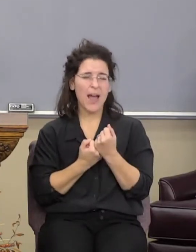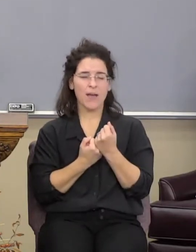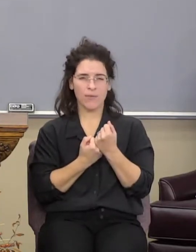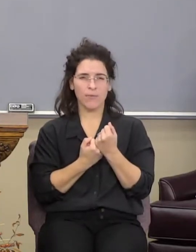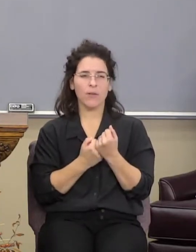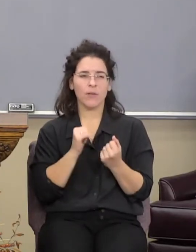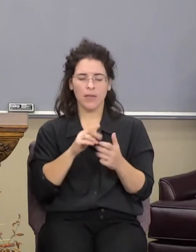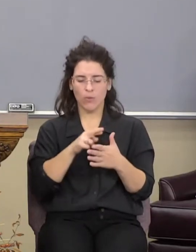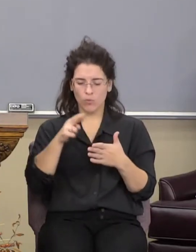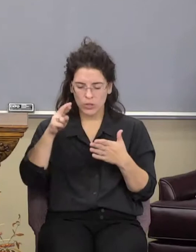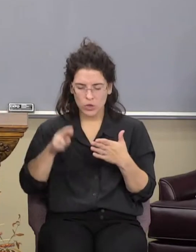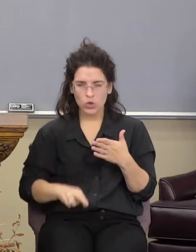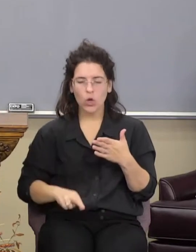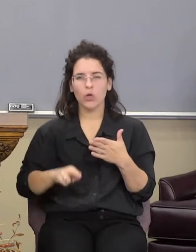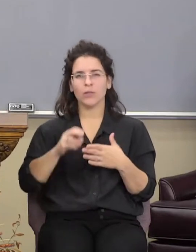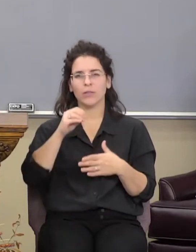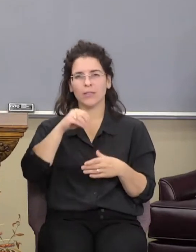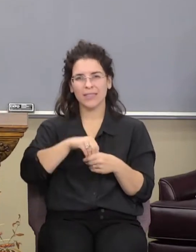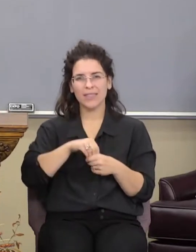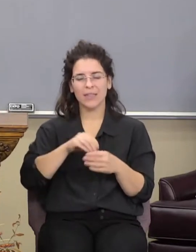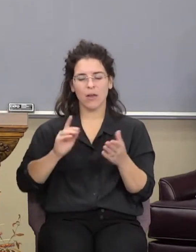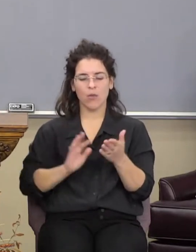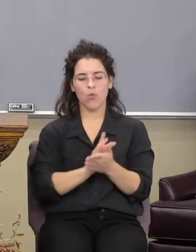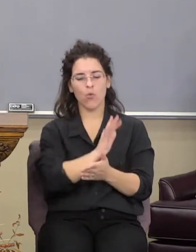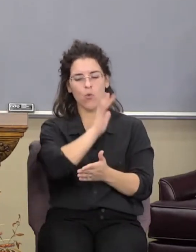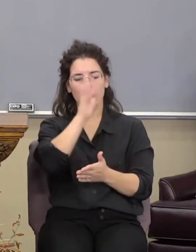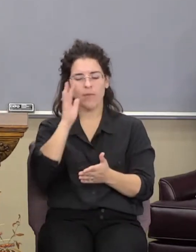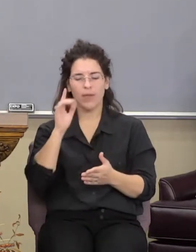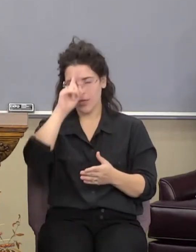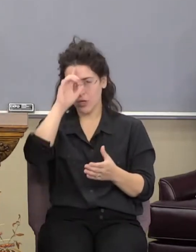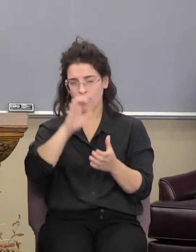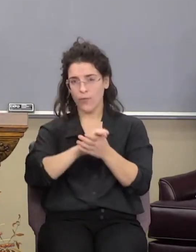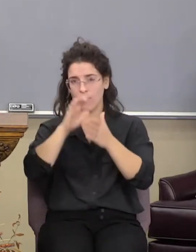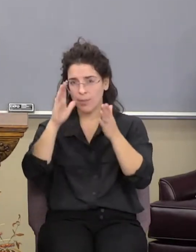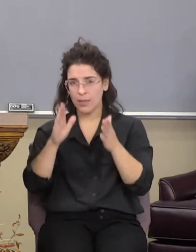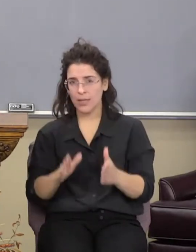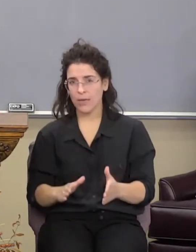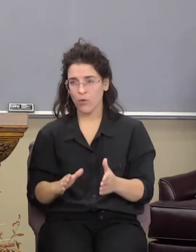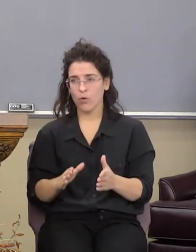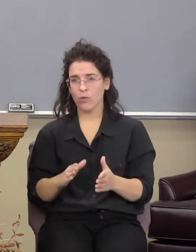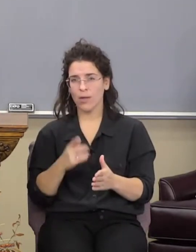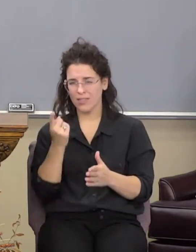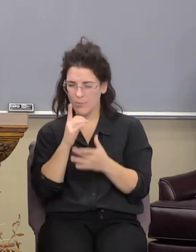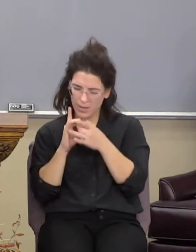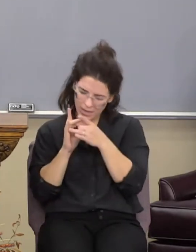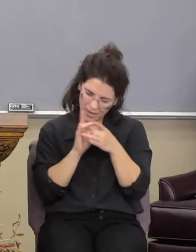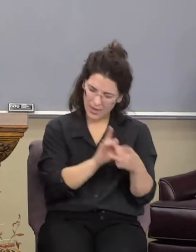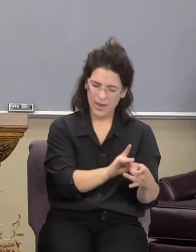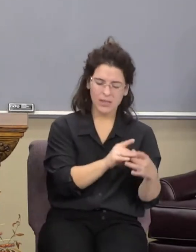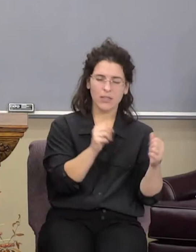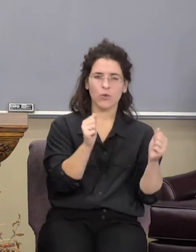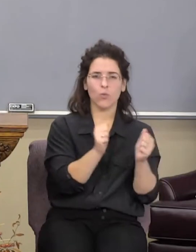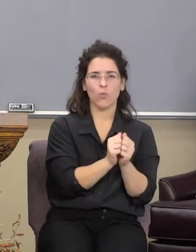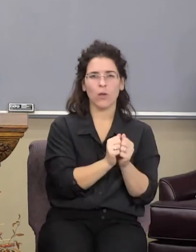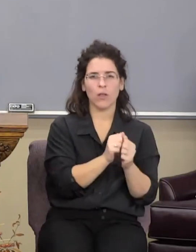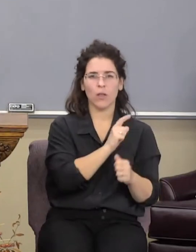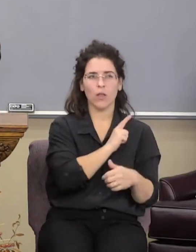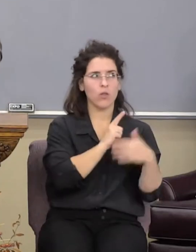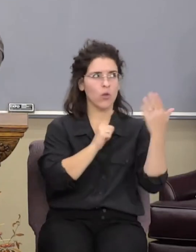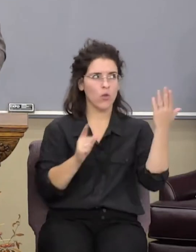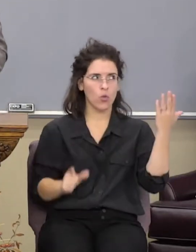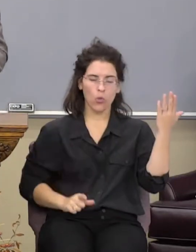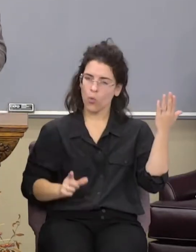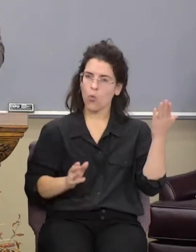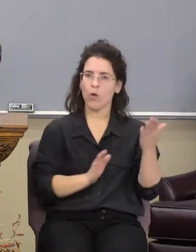that results in the glorification of the believer, and it has something to do with the Lord